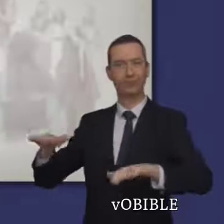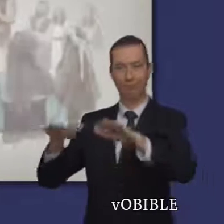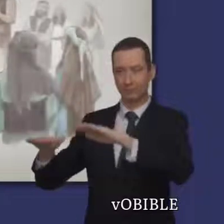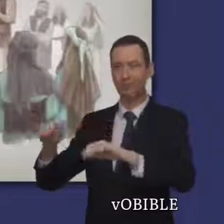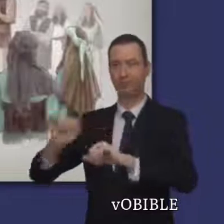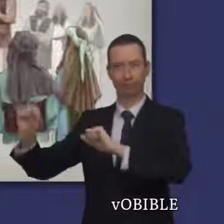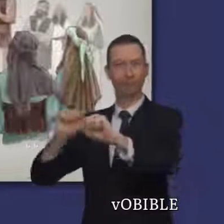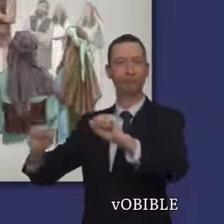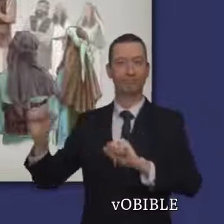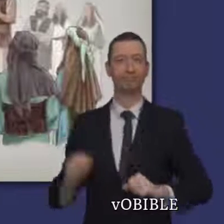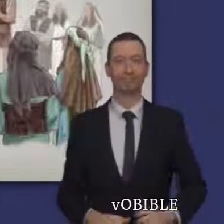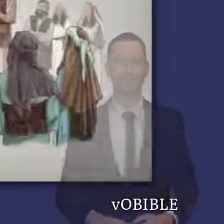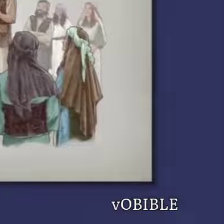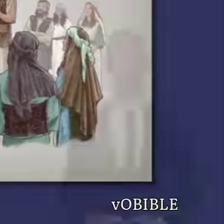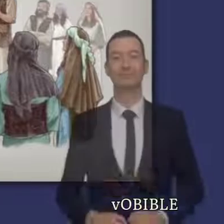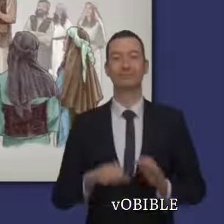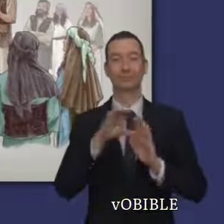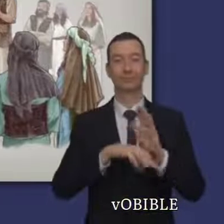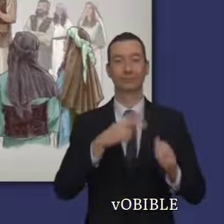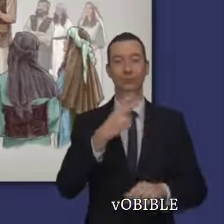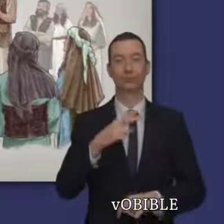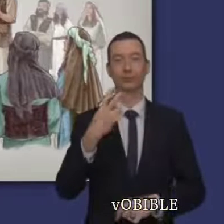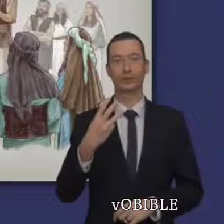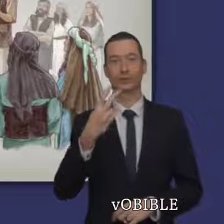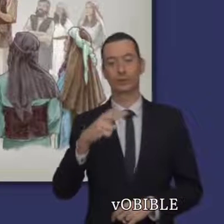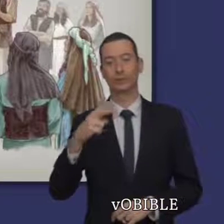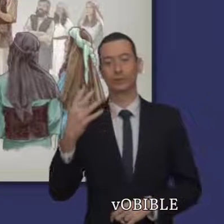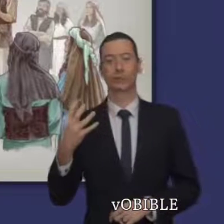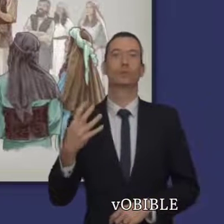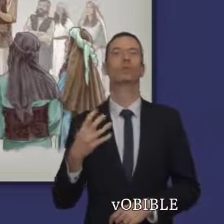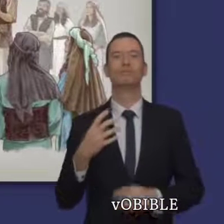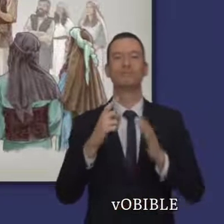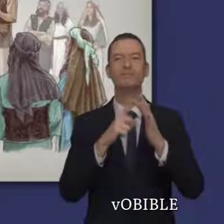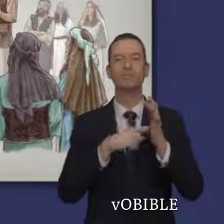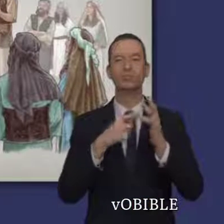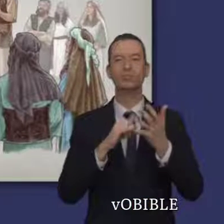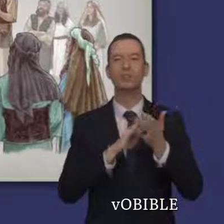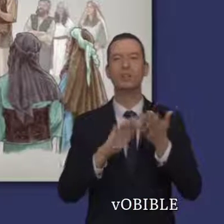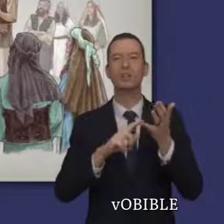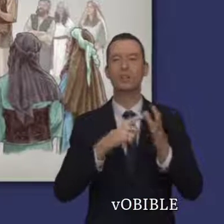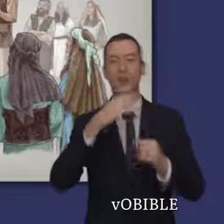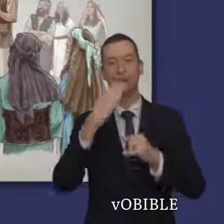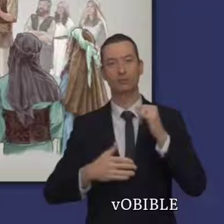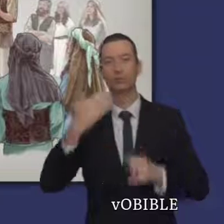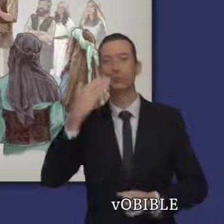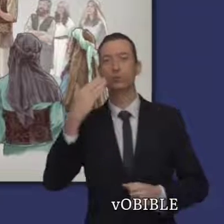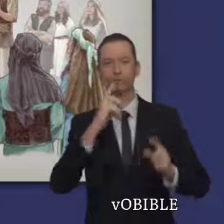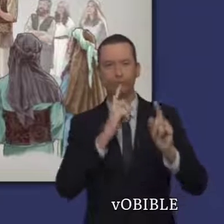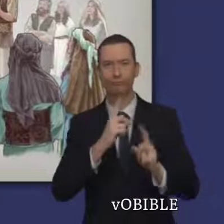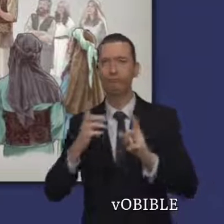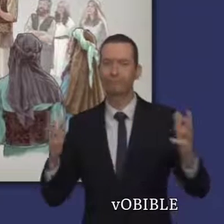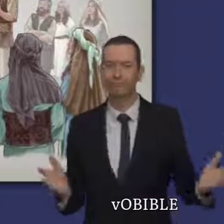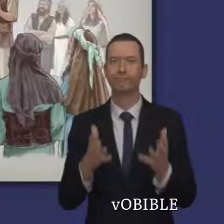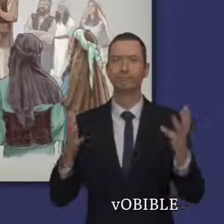23 and 24 contain Joshua's farewell speeches. He tells the people to fear Jehovah and serve him with